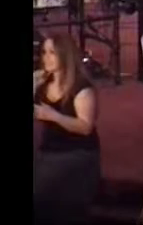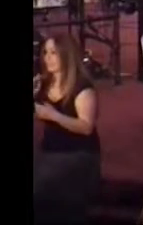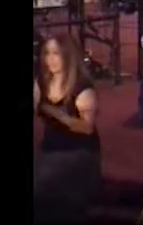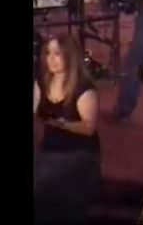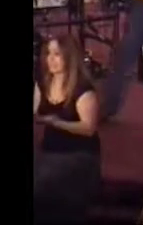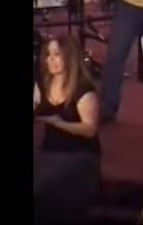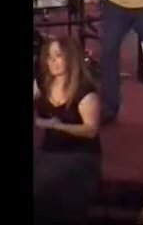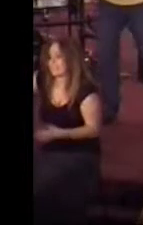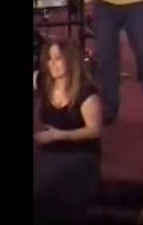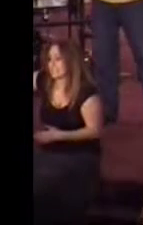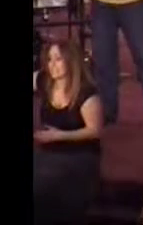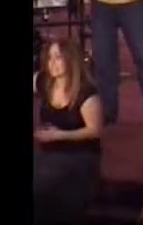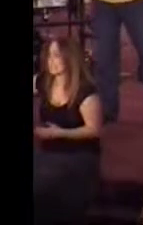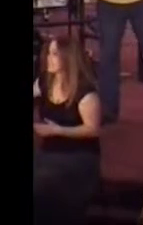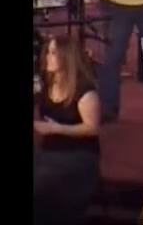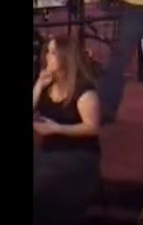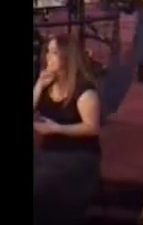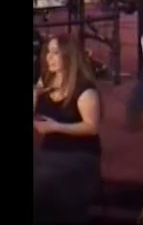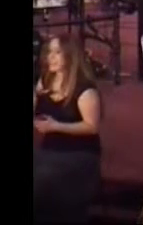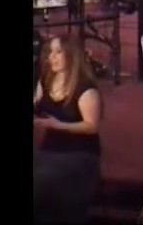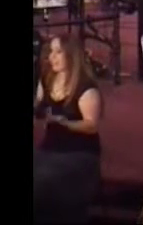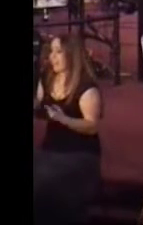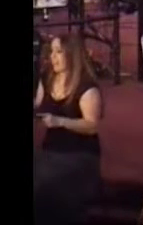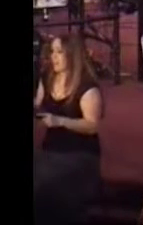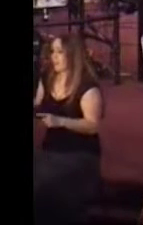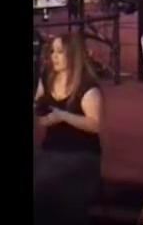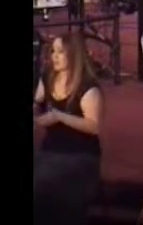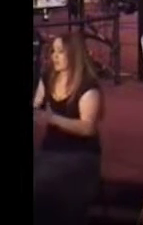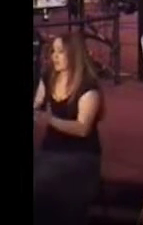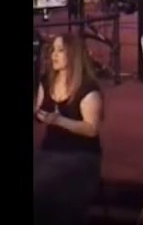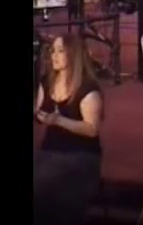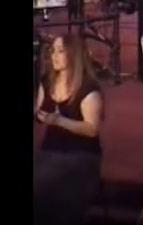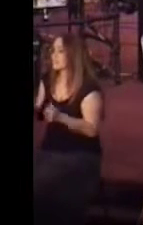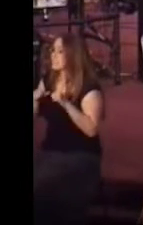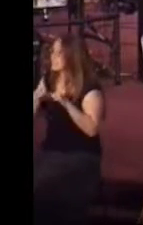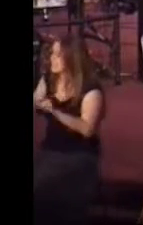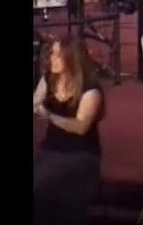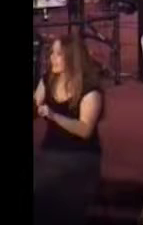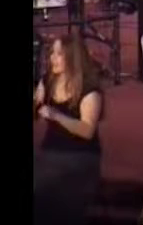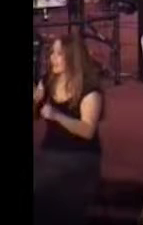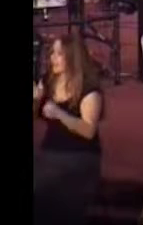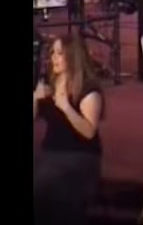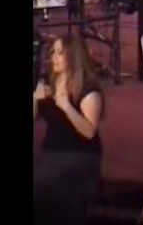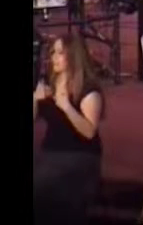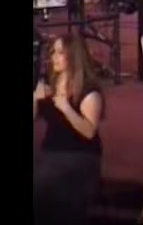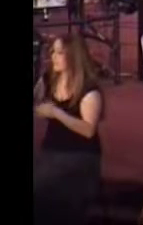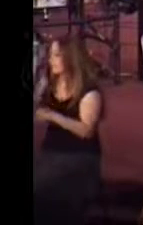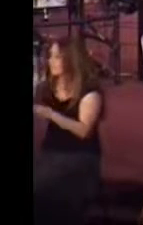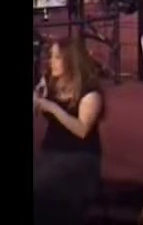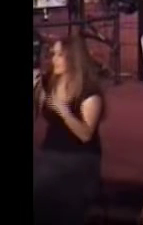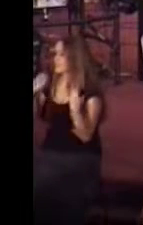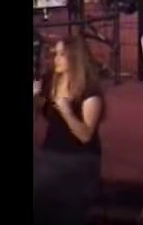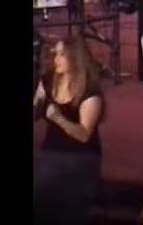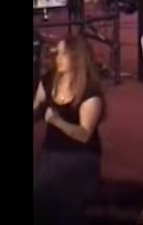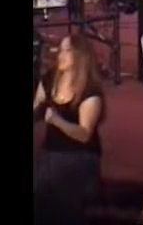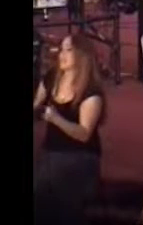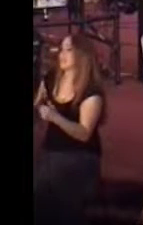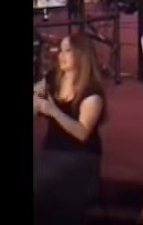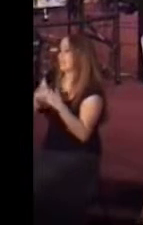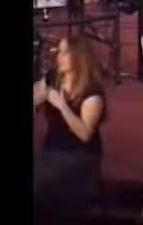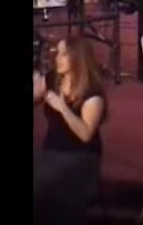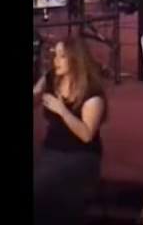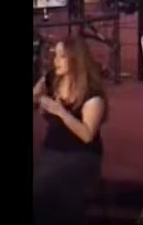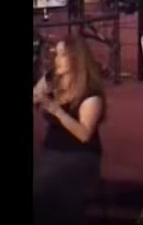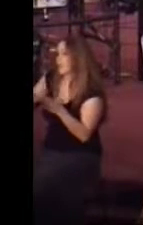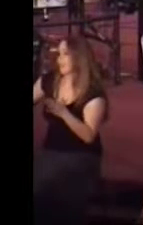happened yet, and nothing has gone the way you wanted it to go, do you still have the faith and courage and strength in your Lord and Savior Jesus Christ